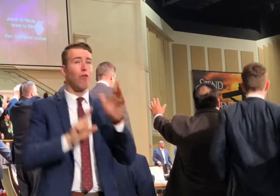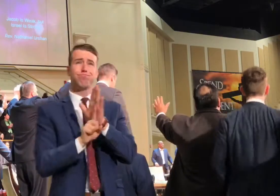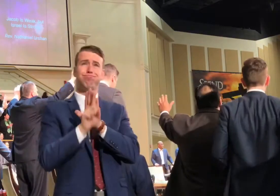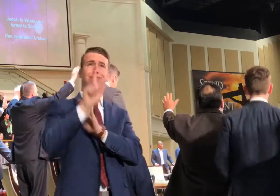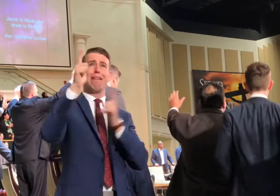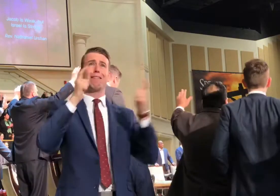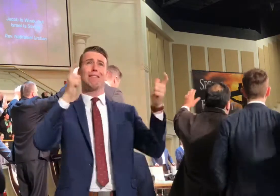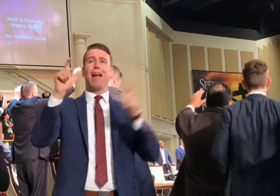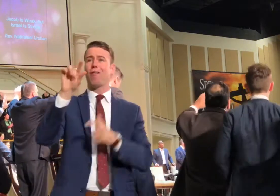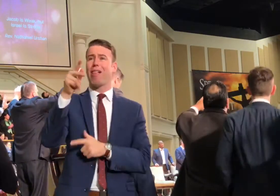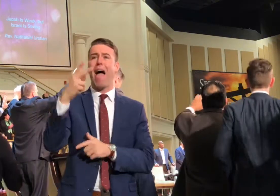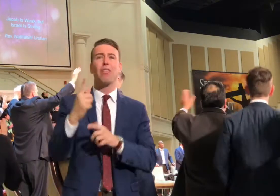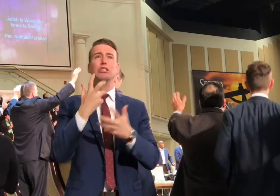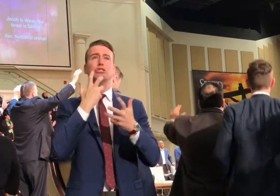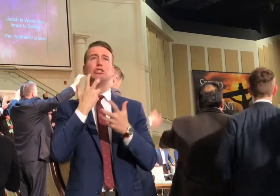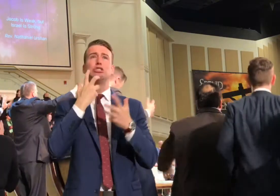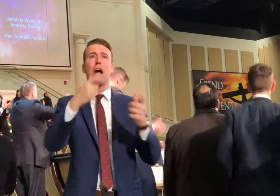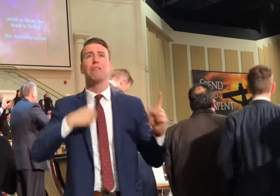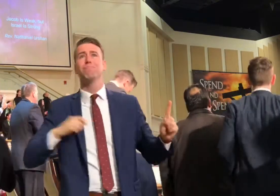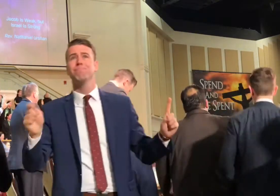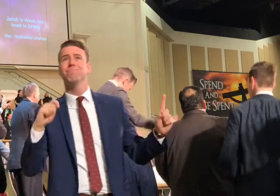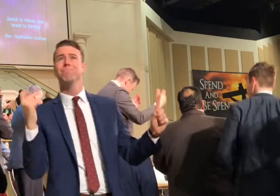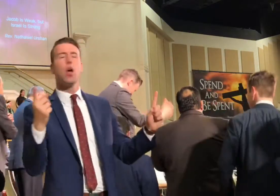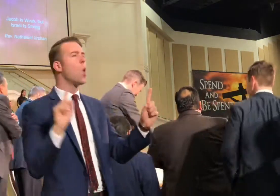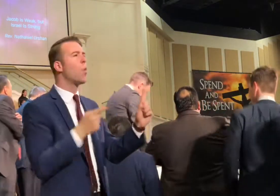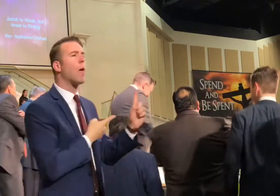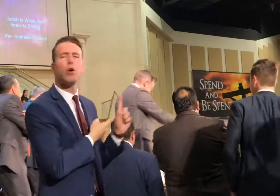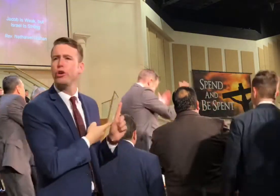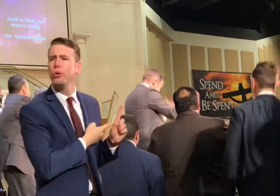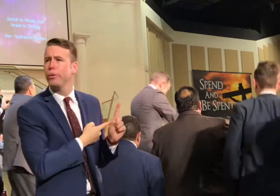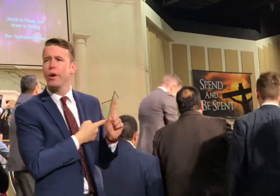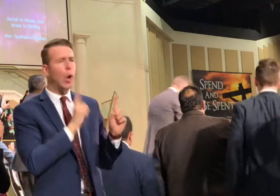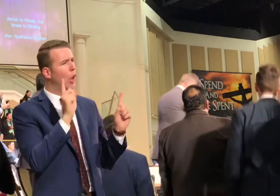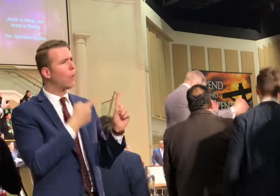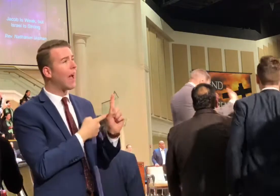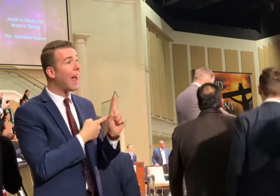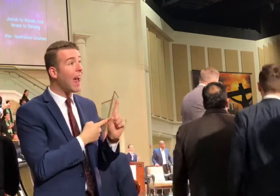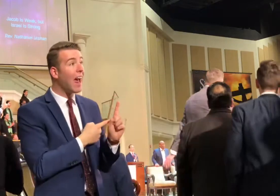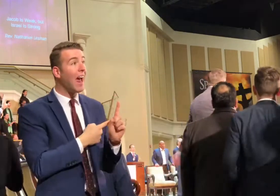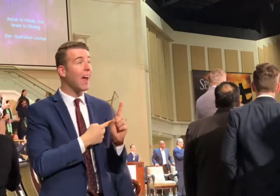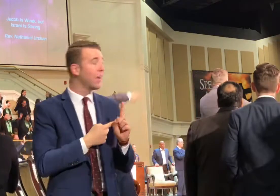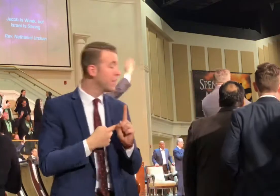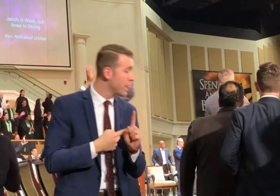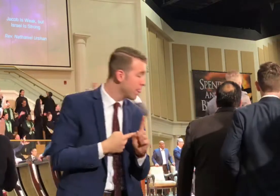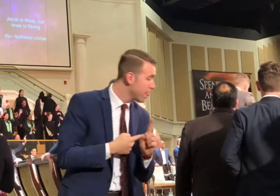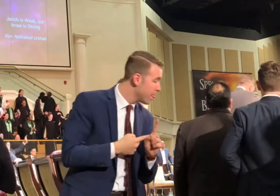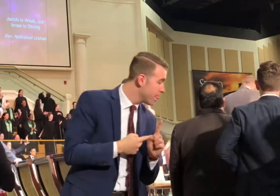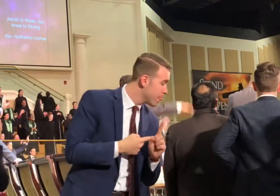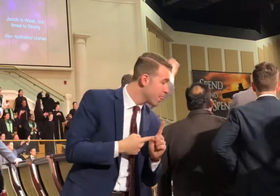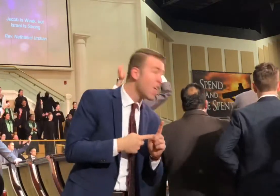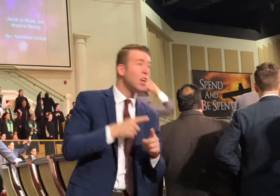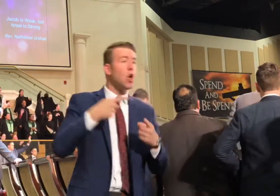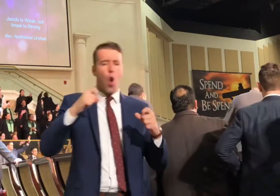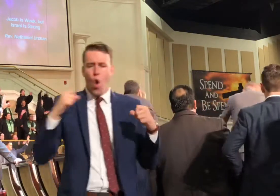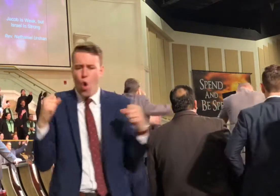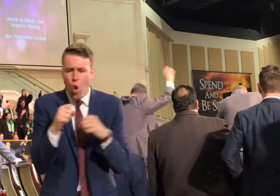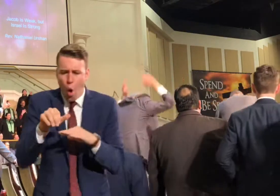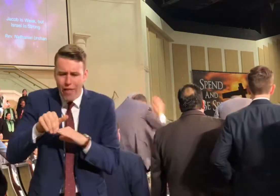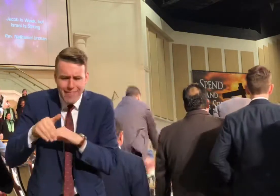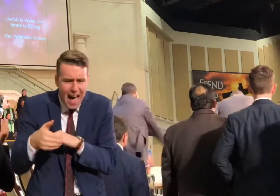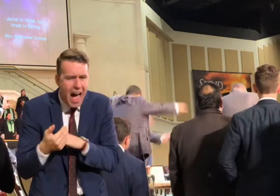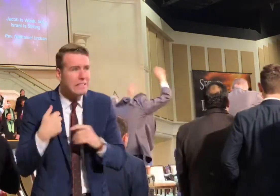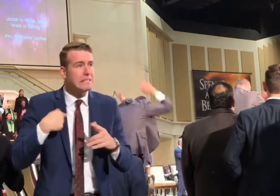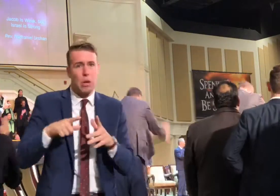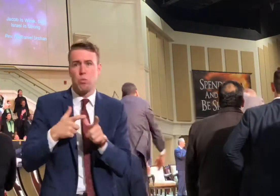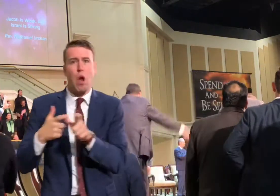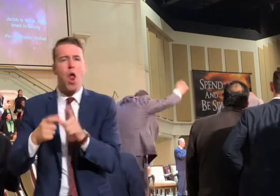Goliath shouted? Where were you on the cold Galilean nights?